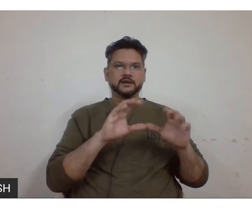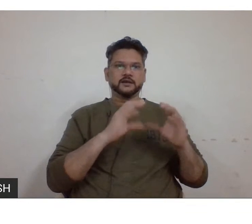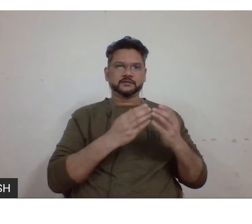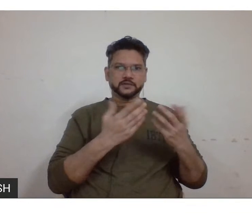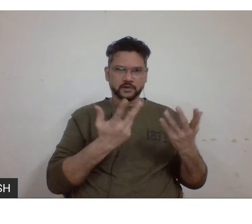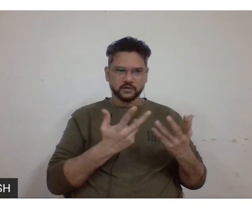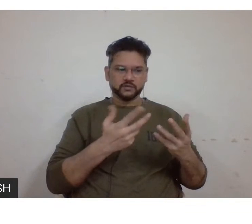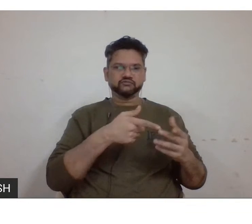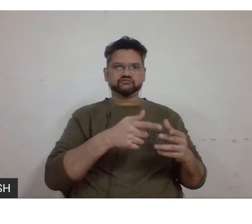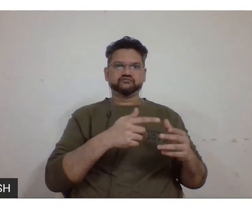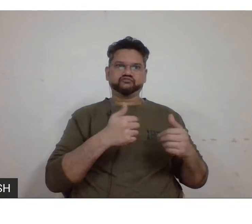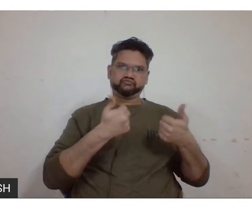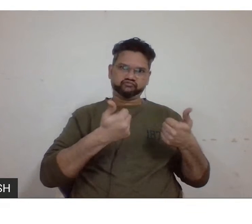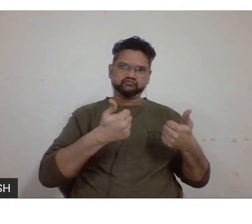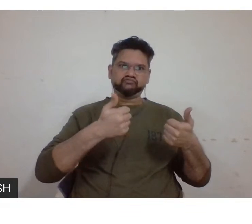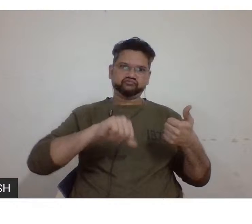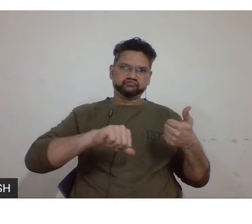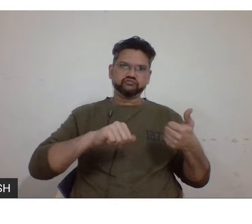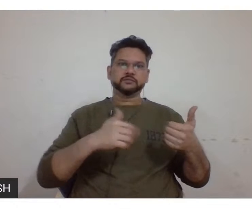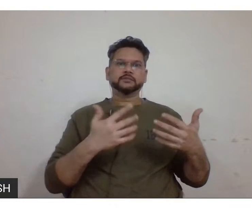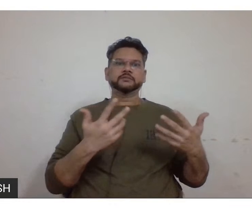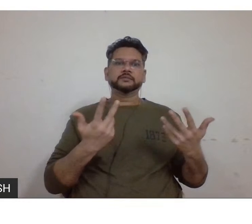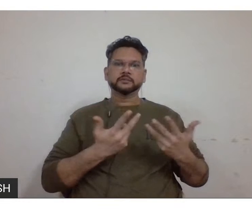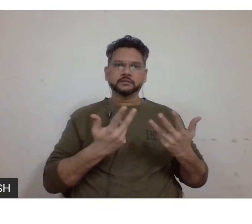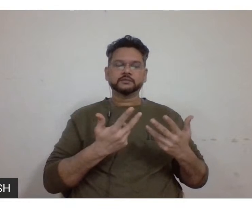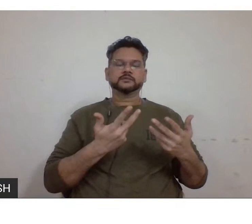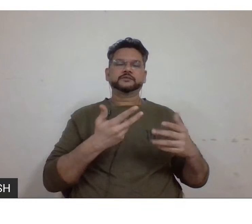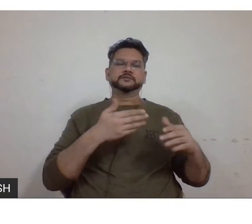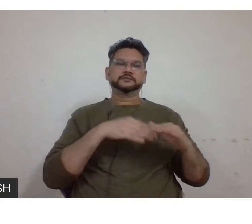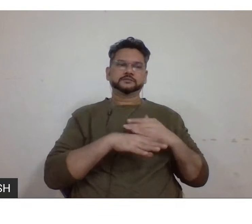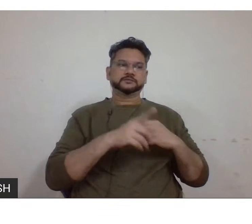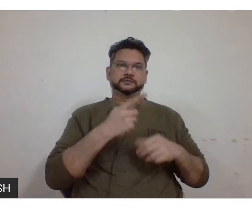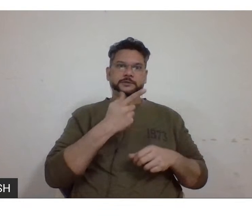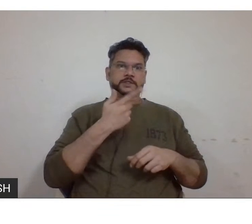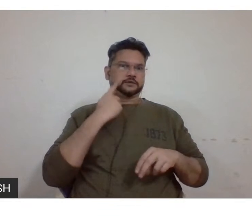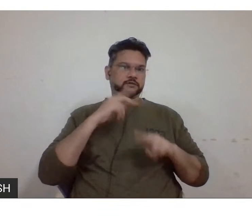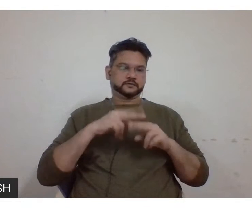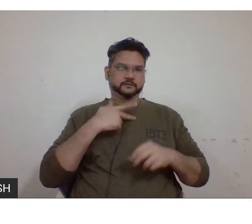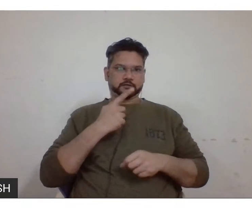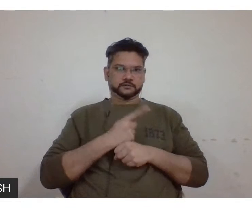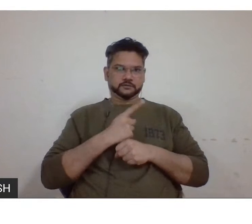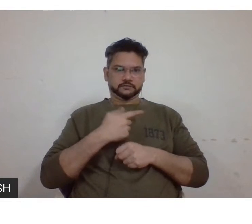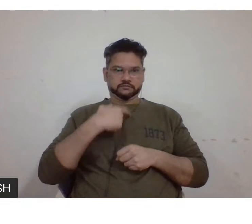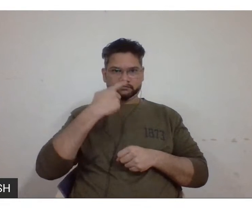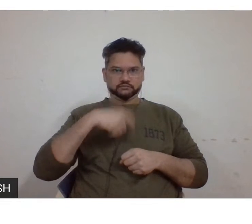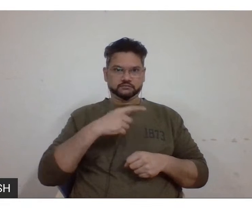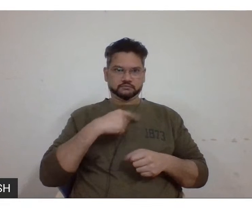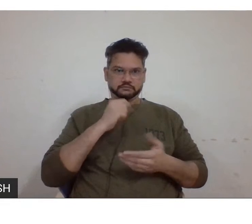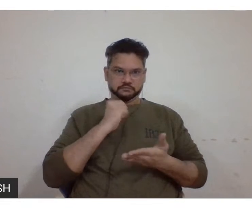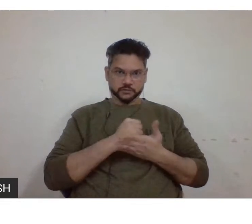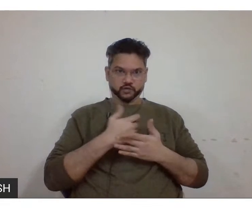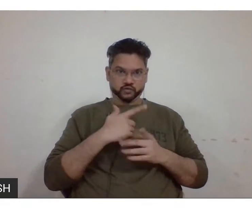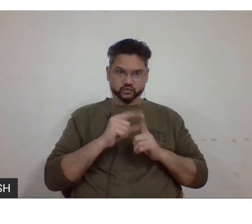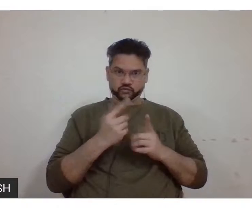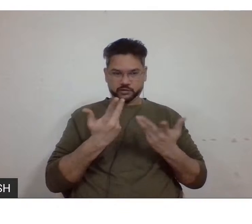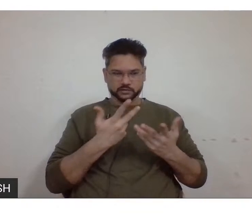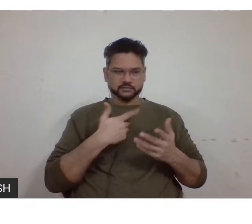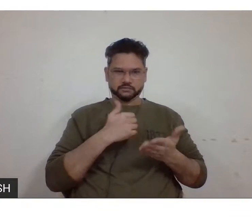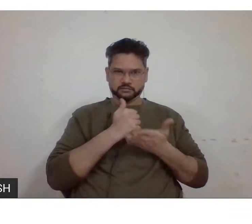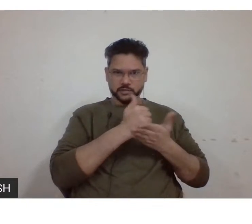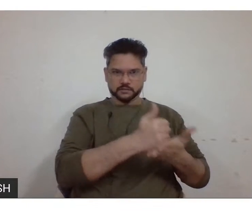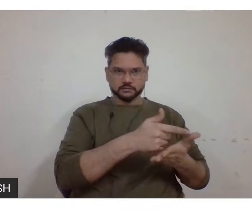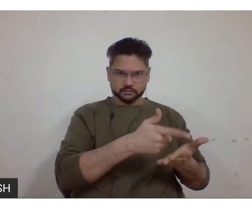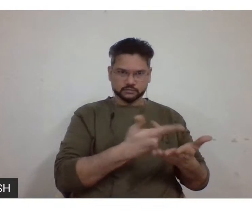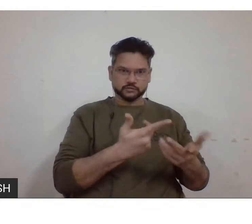are doing it, and is there anything that the trainer needs to do to check and help them do better, right?